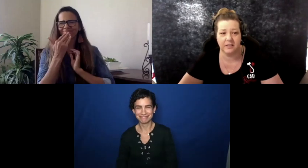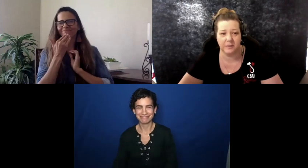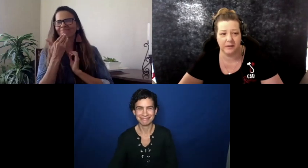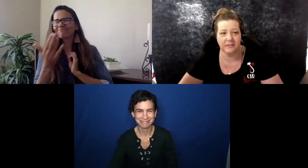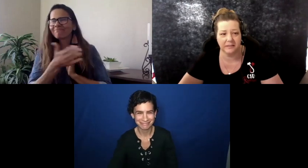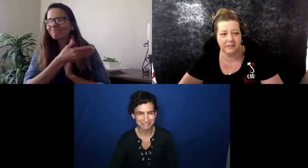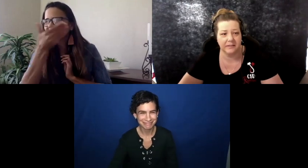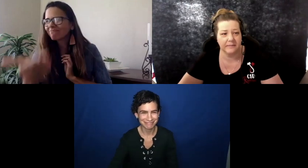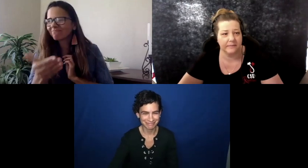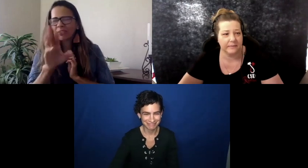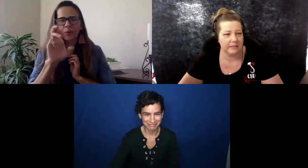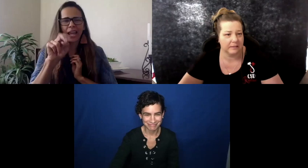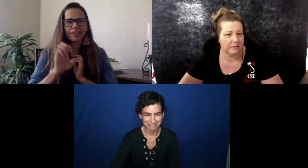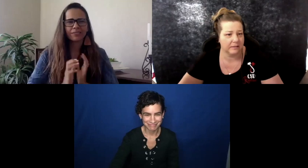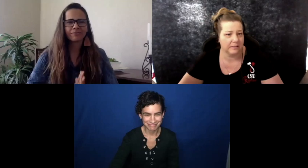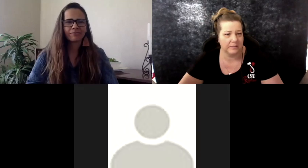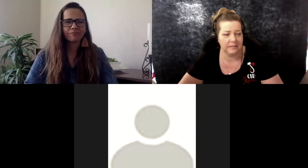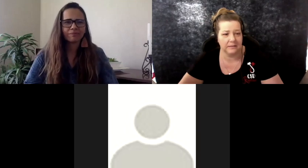fantastic experience.